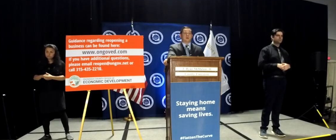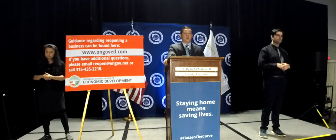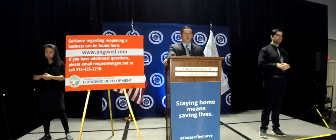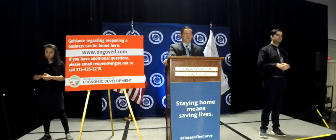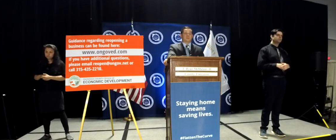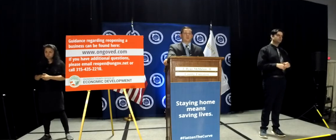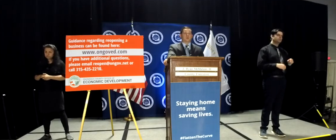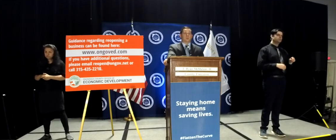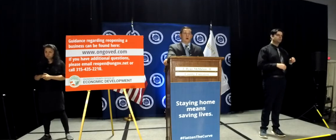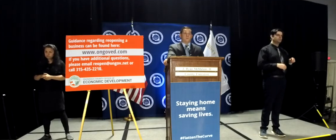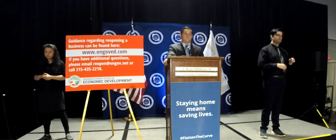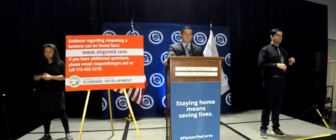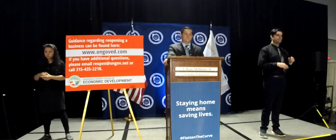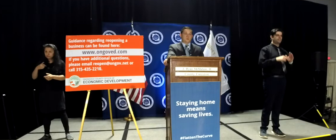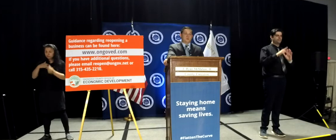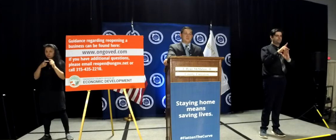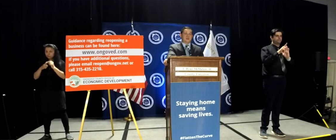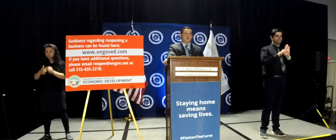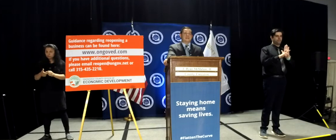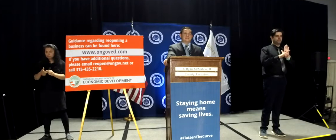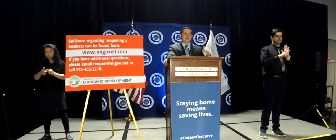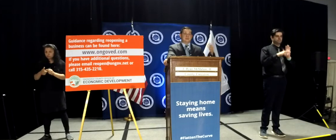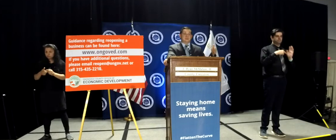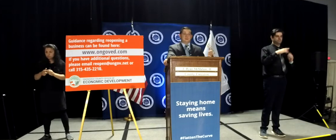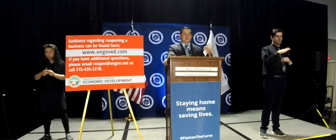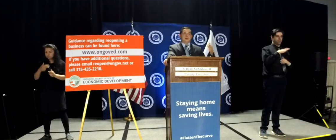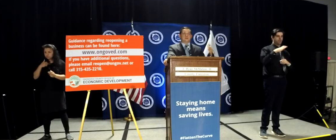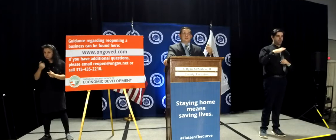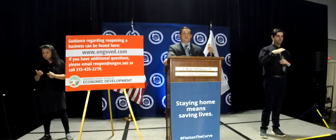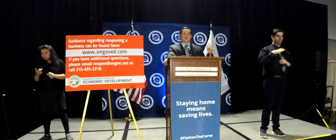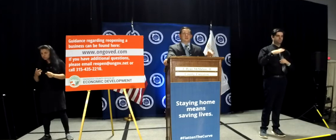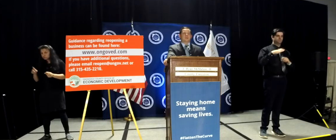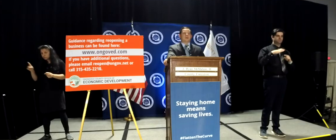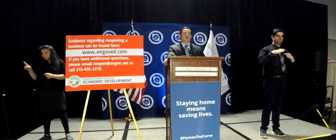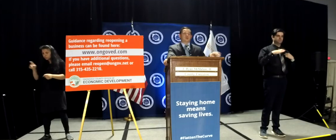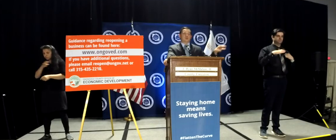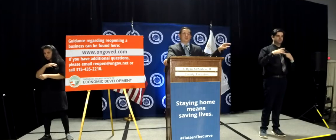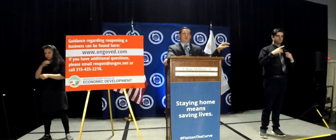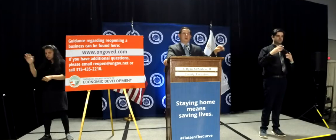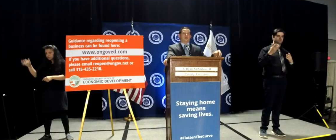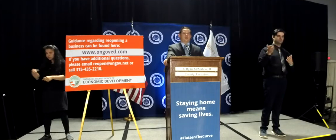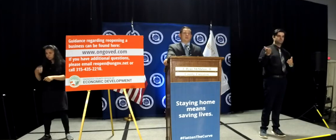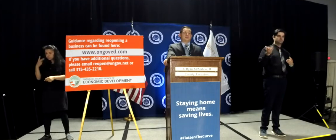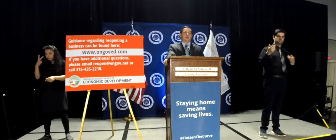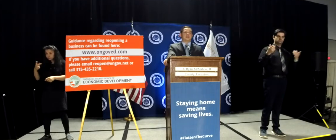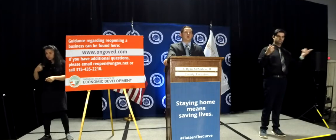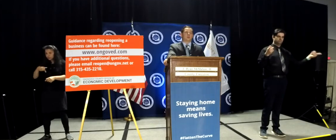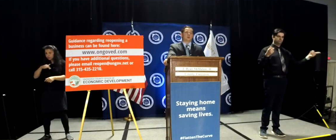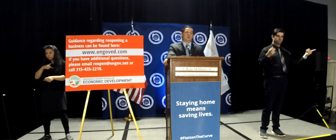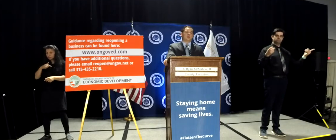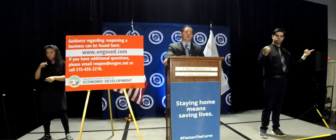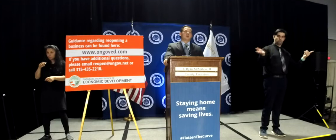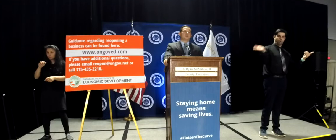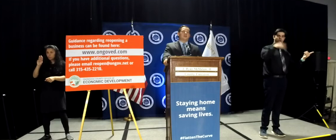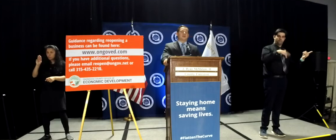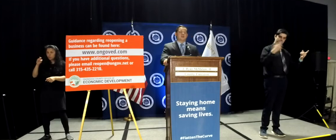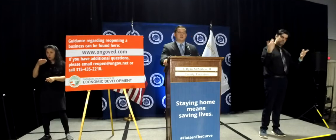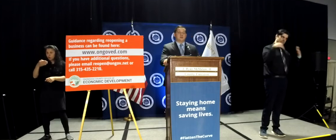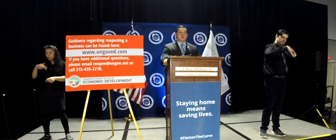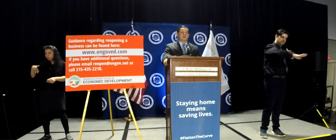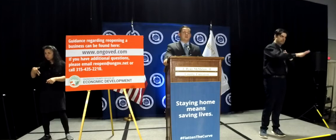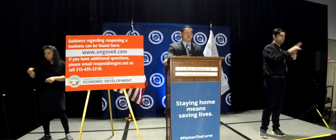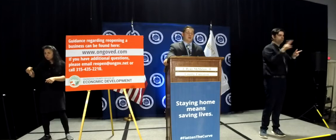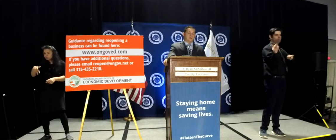and I'll walk them through the mall. You can see how easy and how safe it is compared to other retail that's open. So I